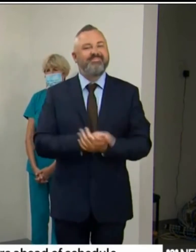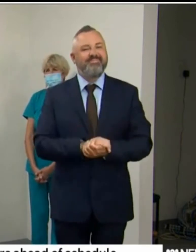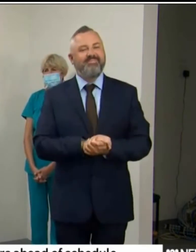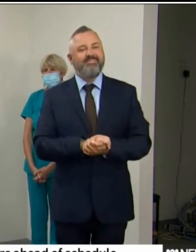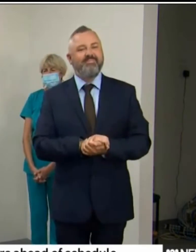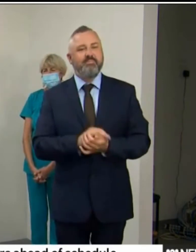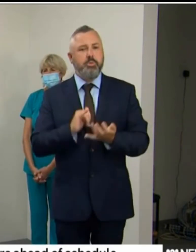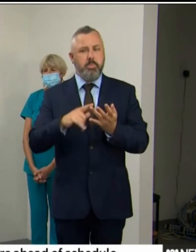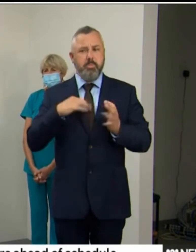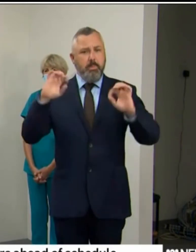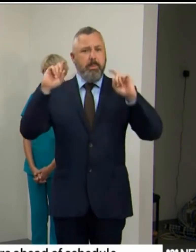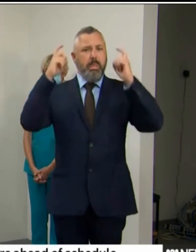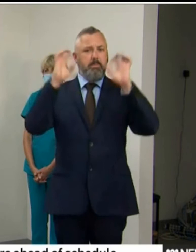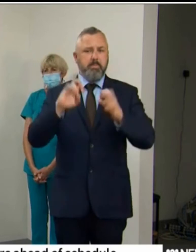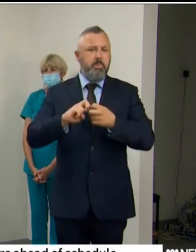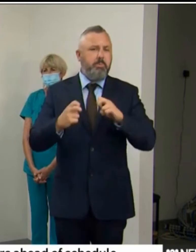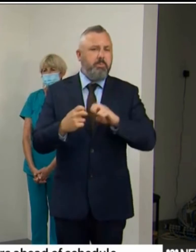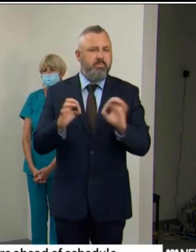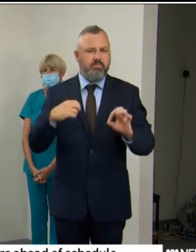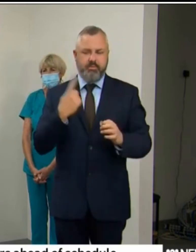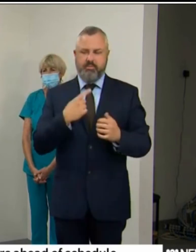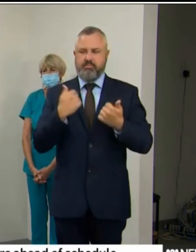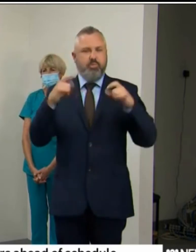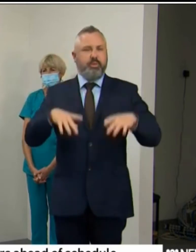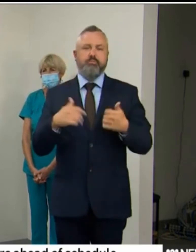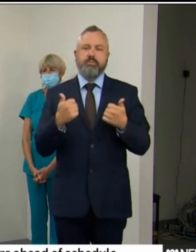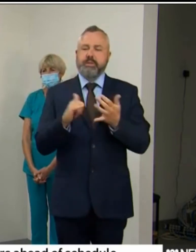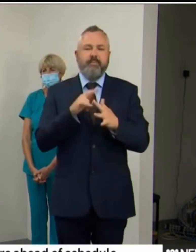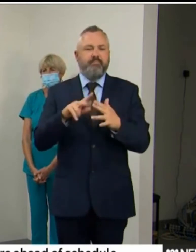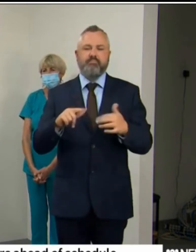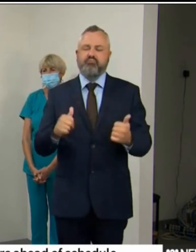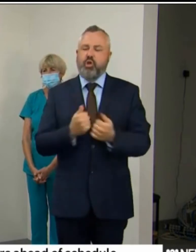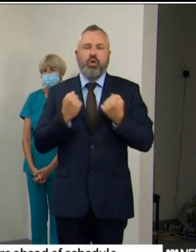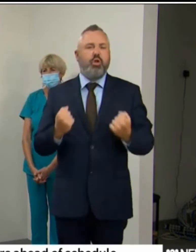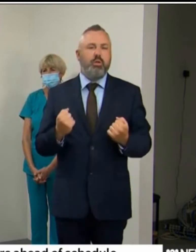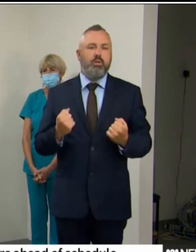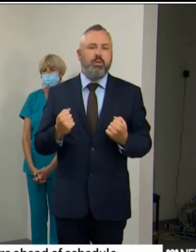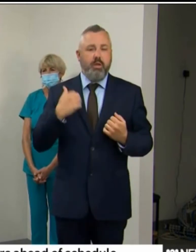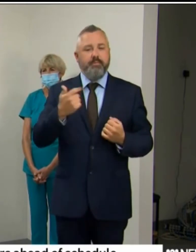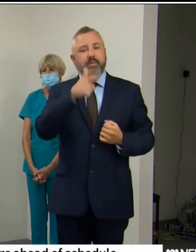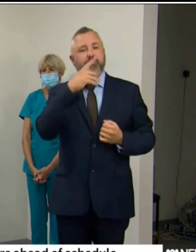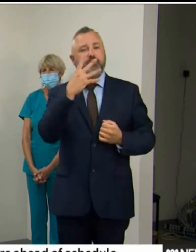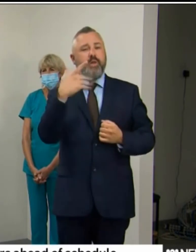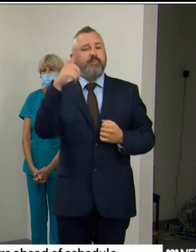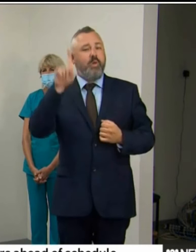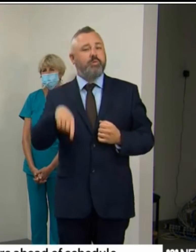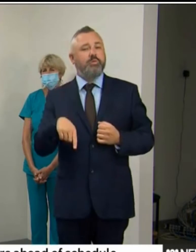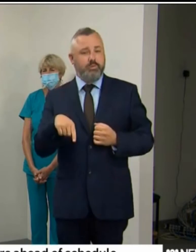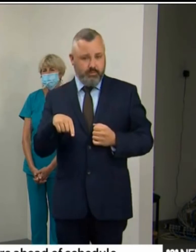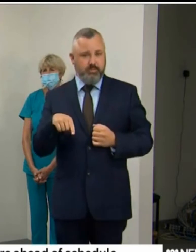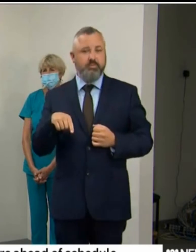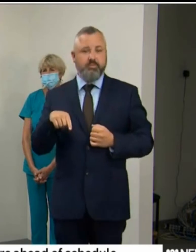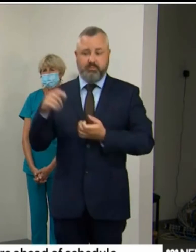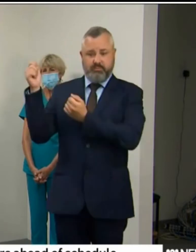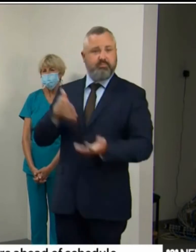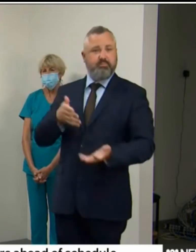very strong position. Already just over 745,000 vaccines have arrived in Australia, and this week the program will step